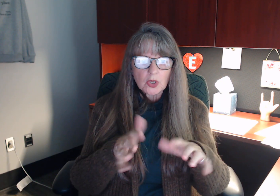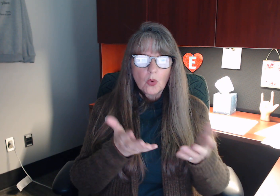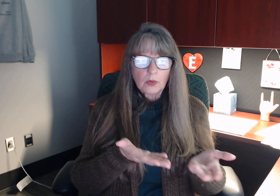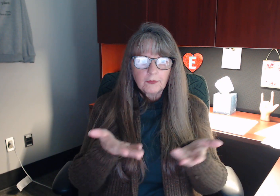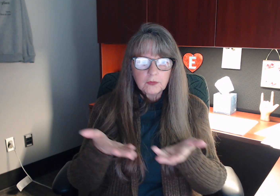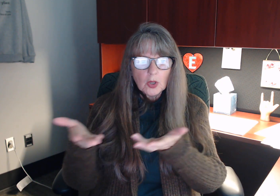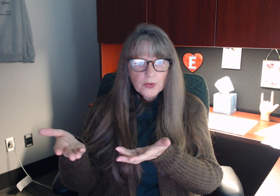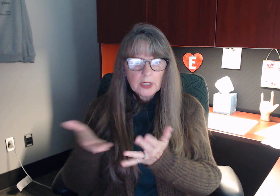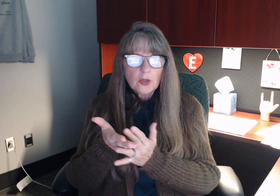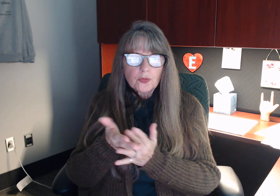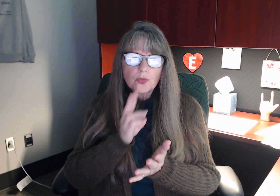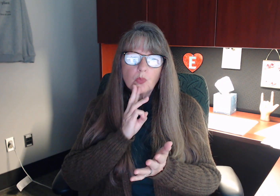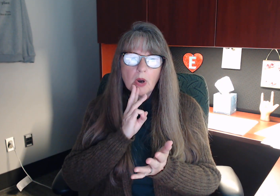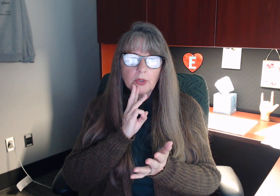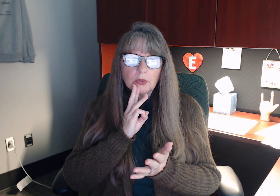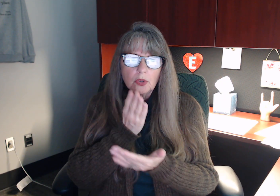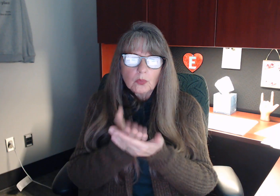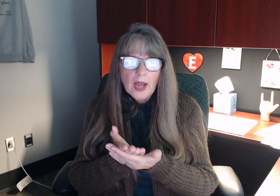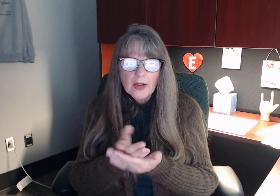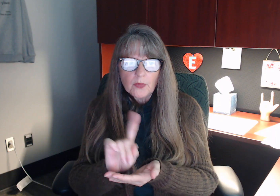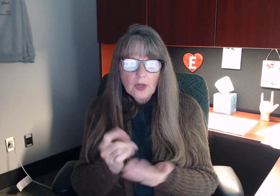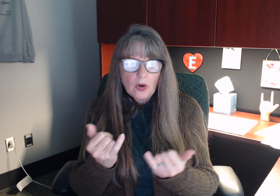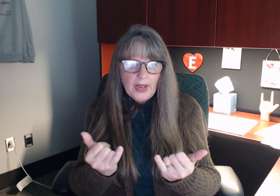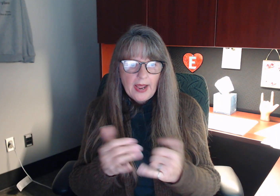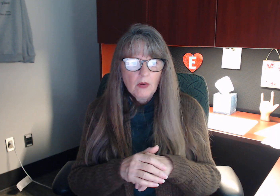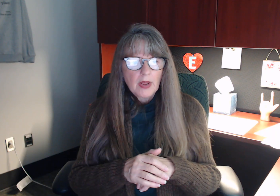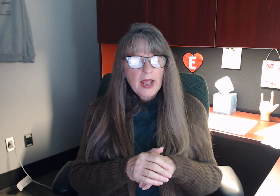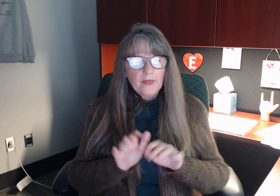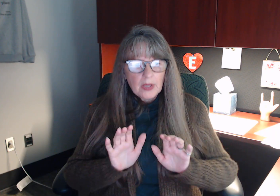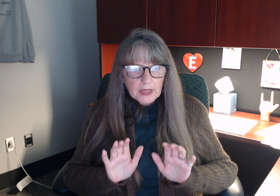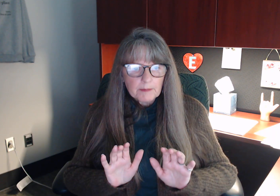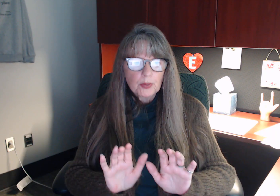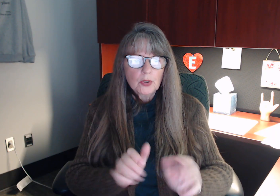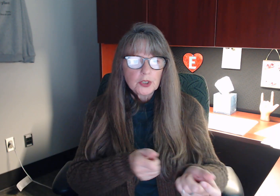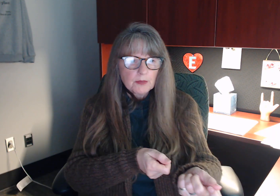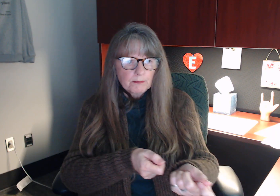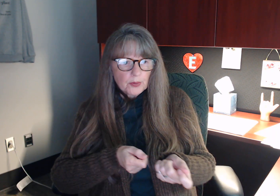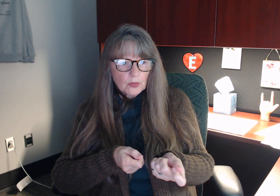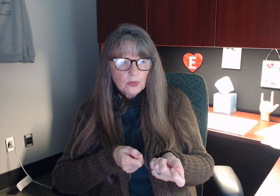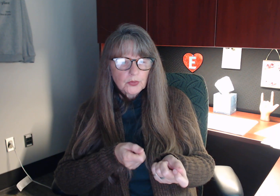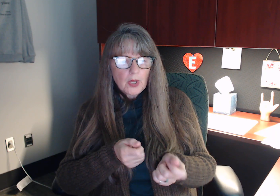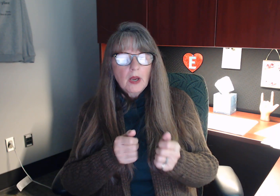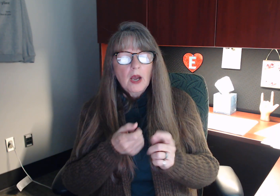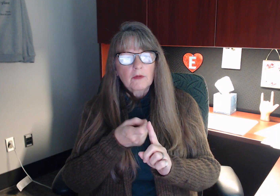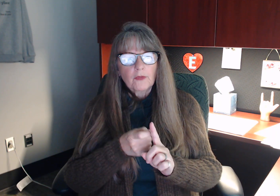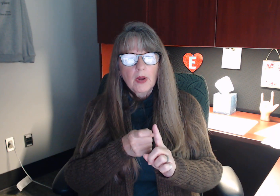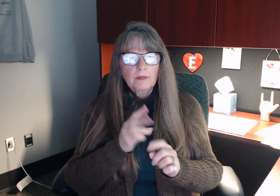were floating through the water to arrive where they are now. And they are being pushed and pulled from